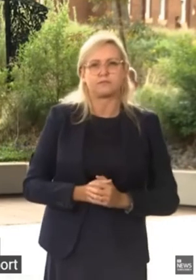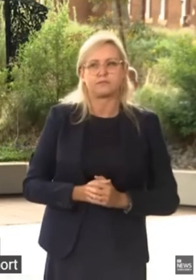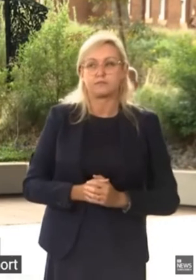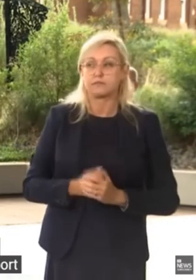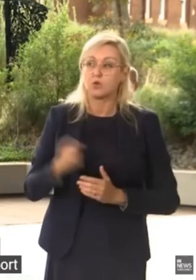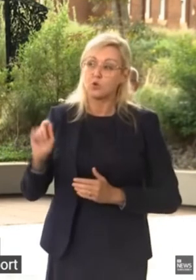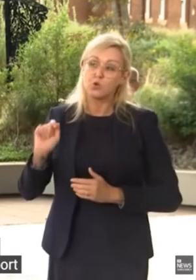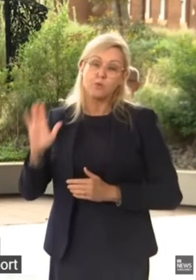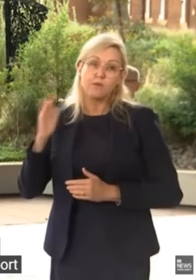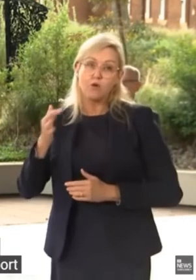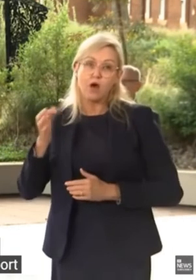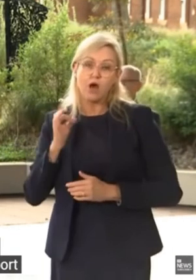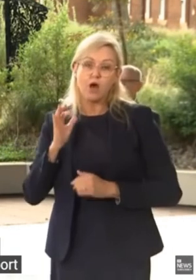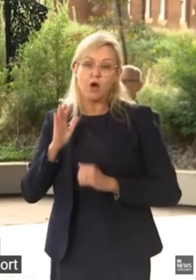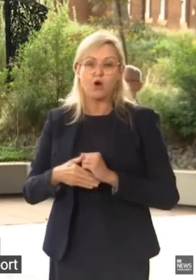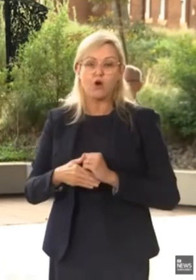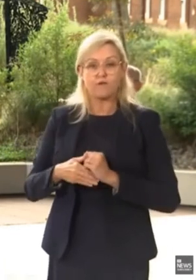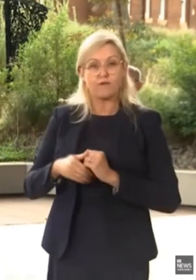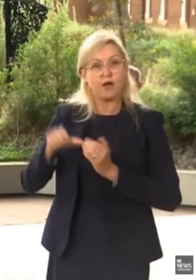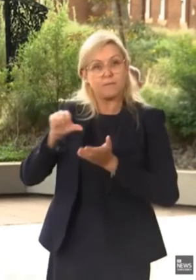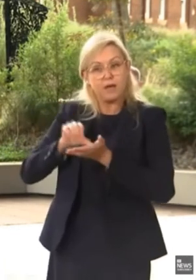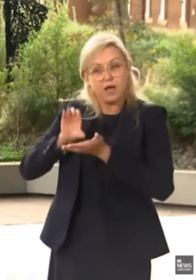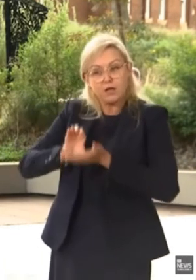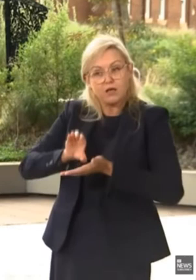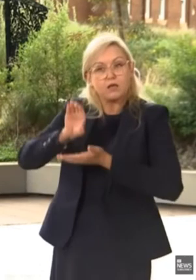support, as former Treasurer,